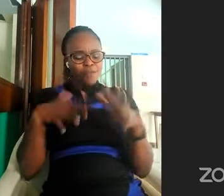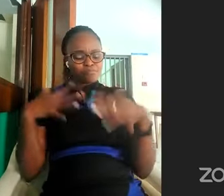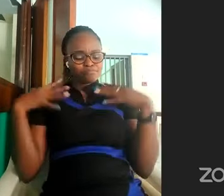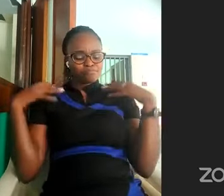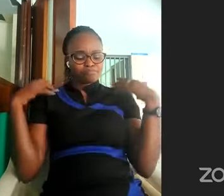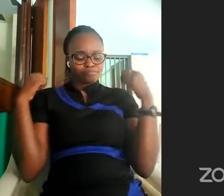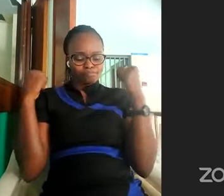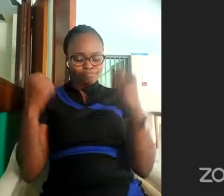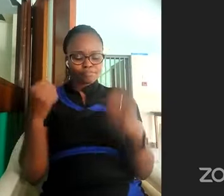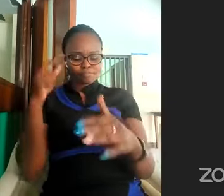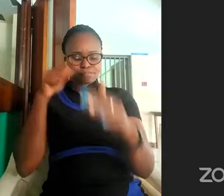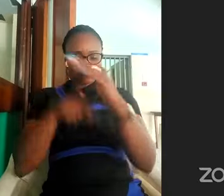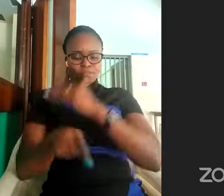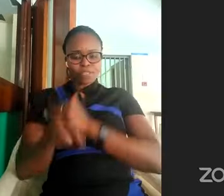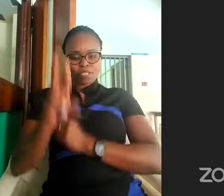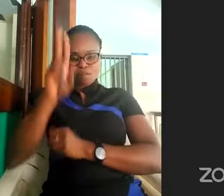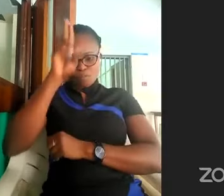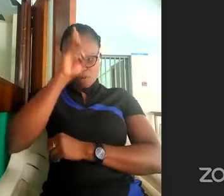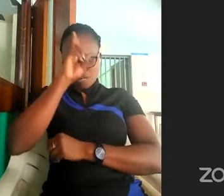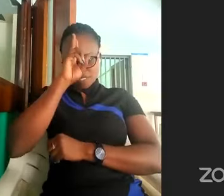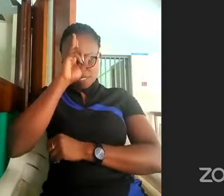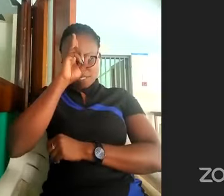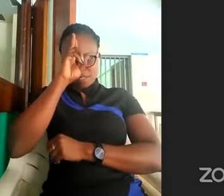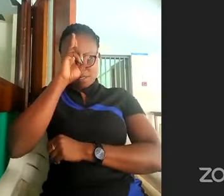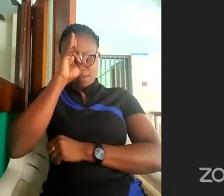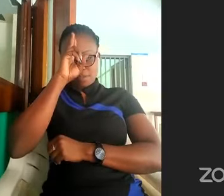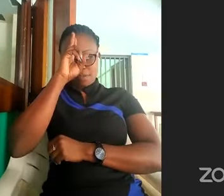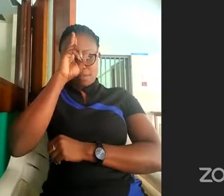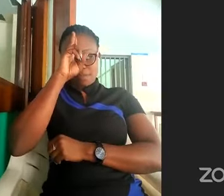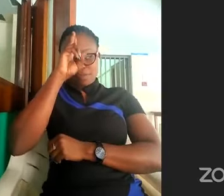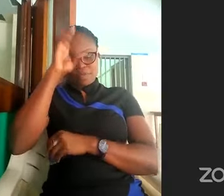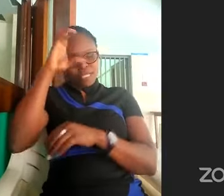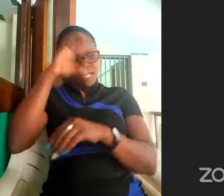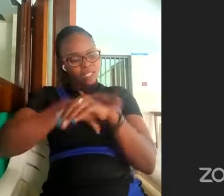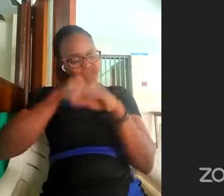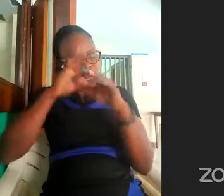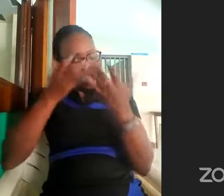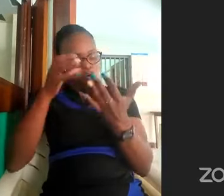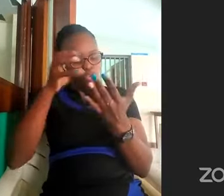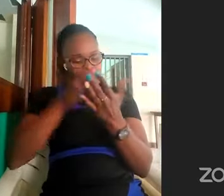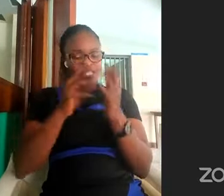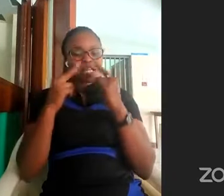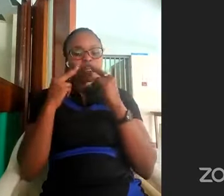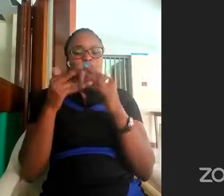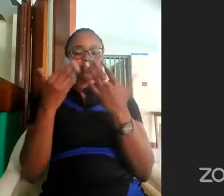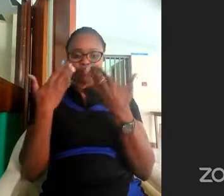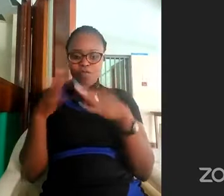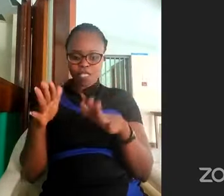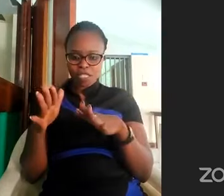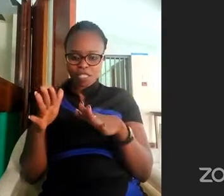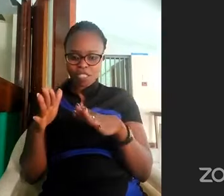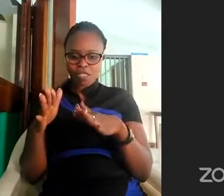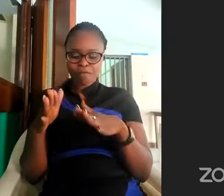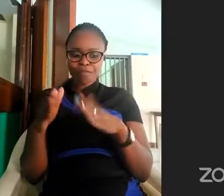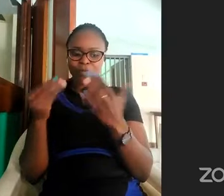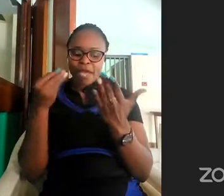polisi, nikapata kwamba kesi ilikuwa imeripotiwa, watu wa kutoa ushahidi wamejitolea, lakini wanasema